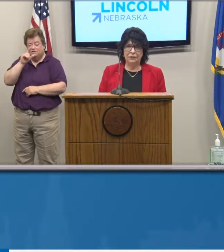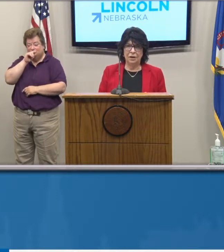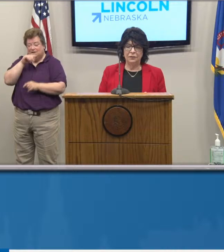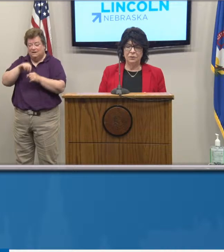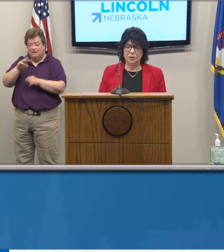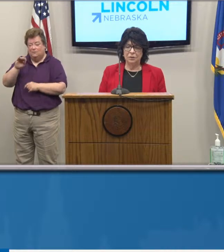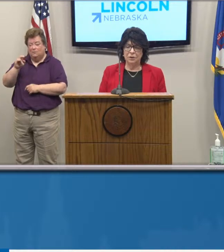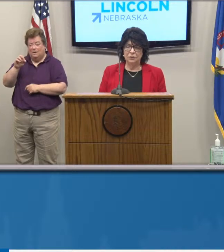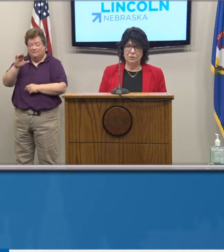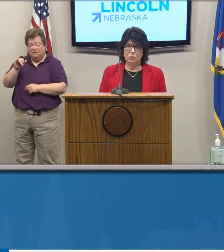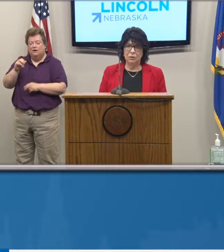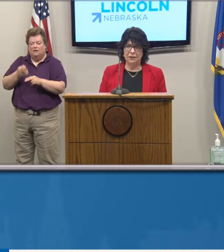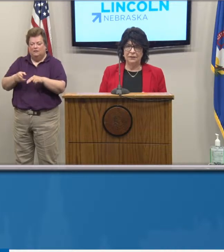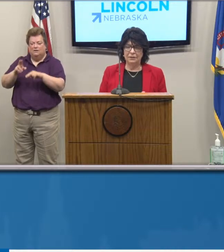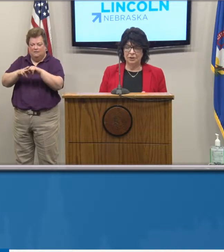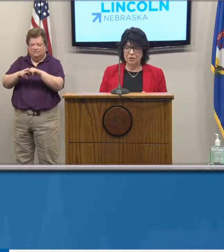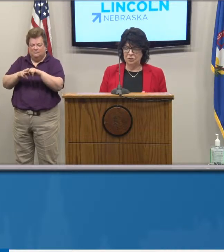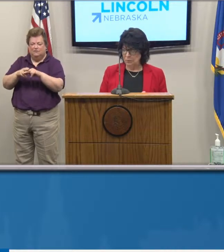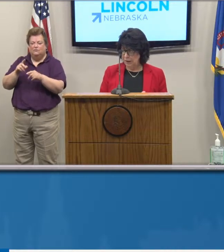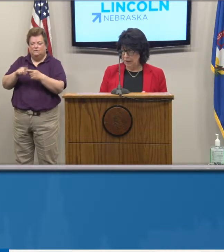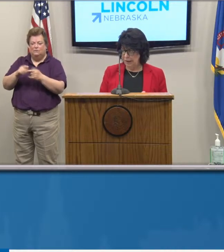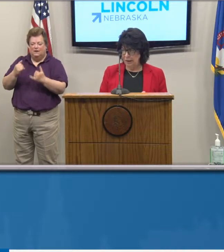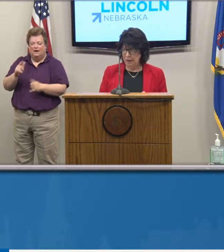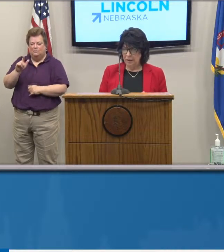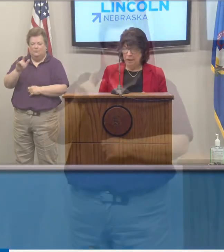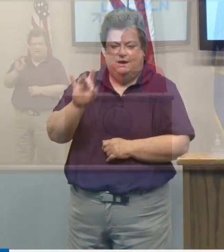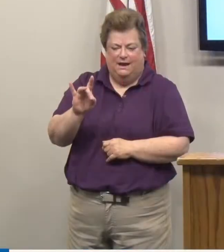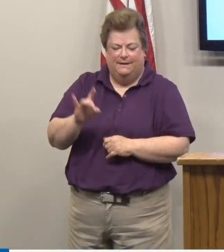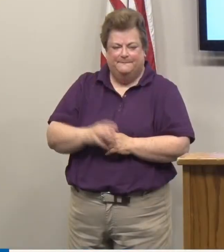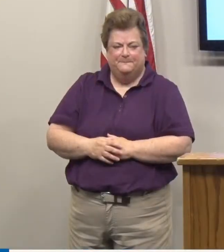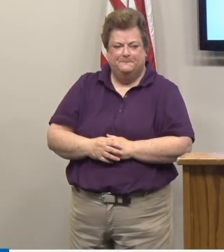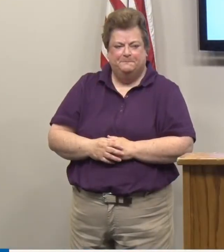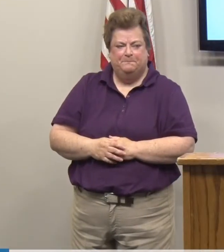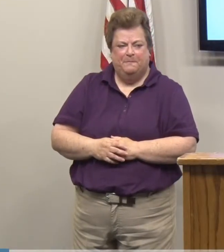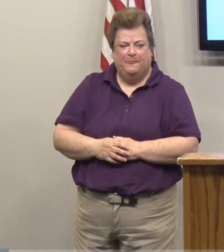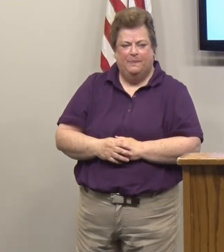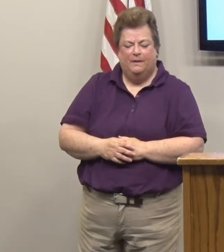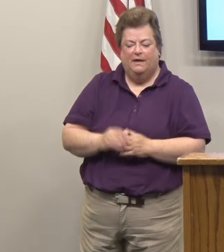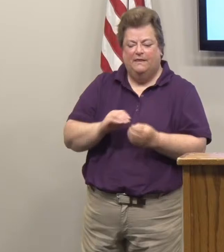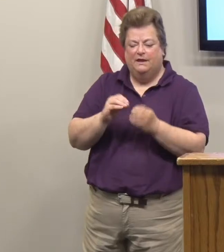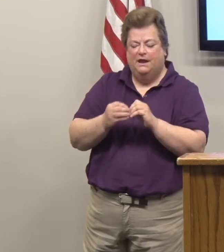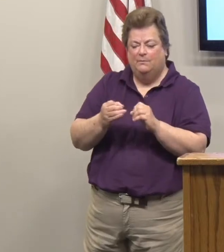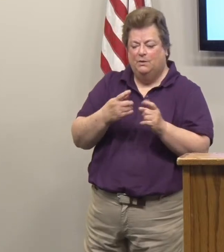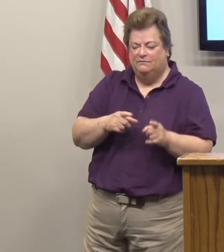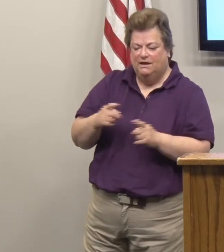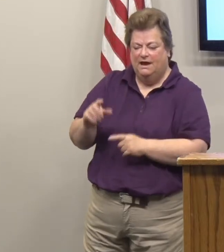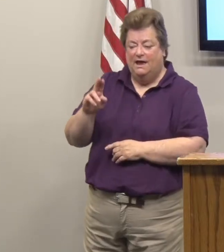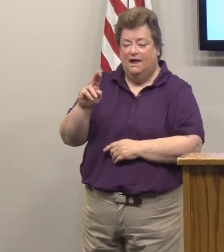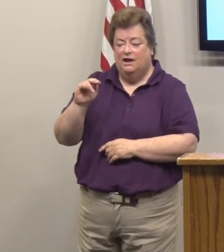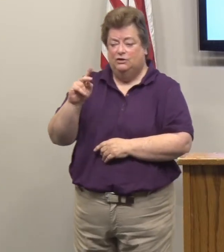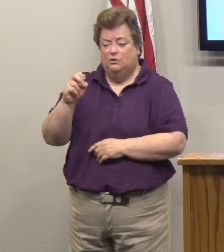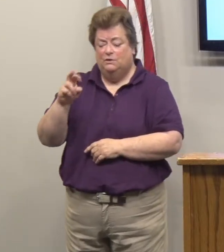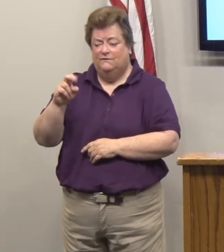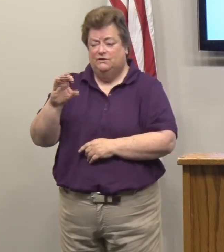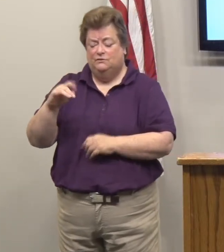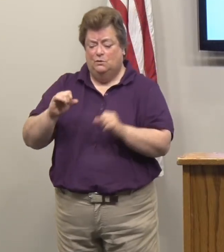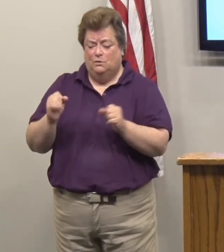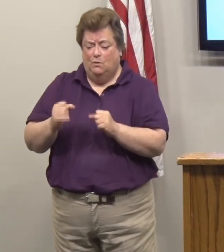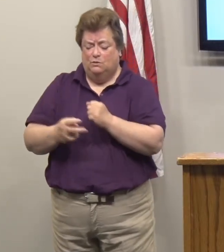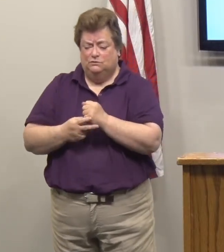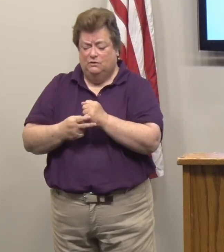at the Smithfield plant here in Lincoln has increased from 27 Friday to 28 today, and the number